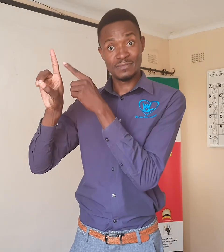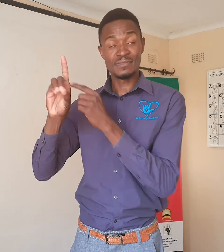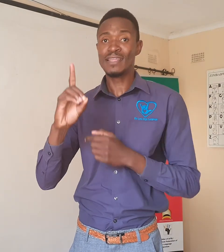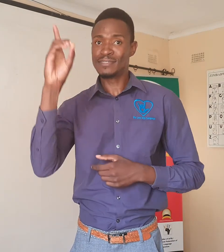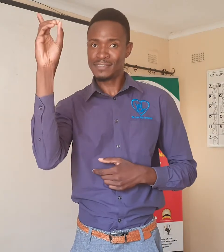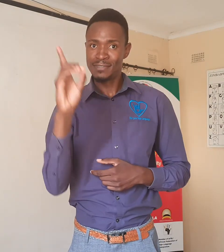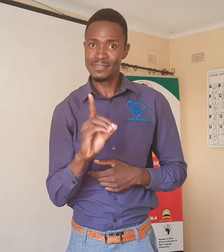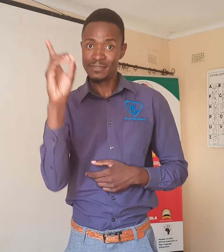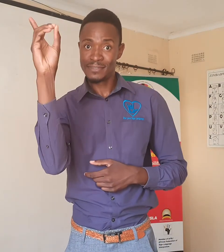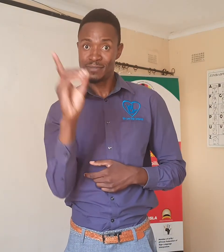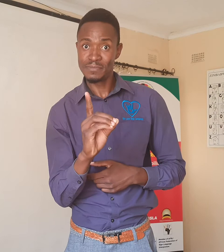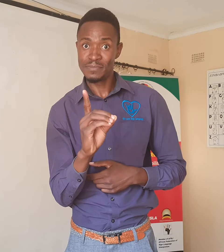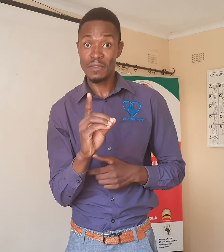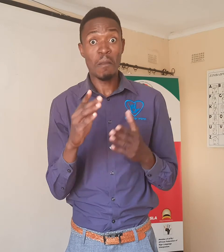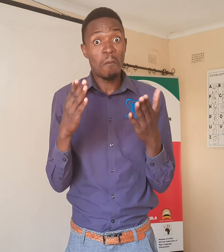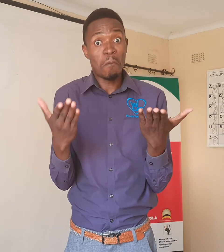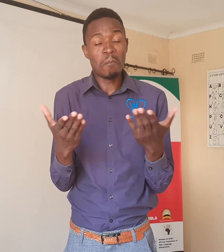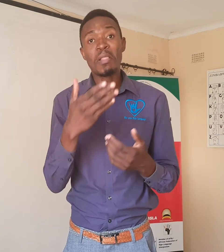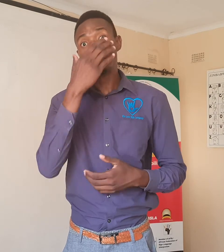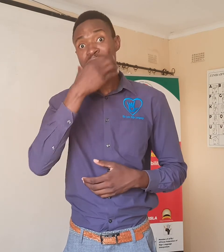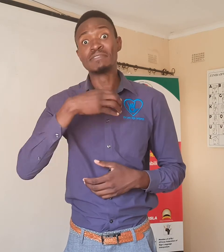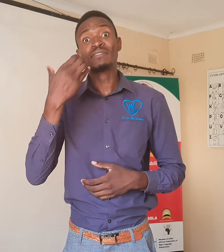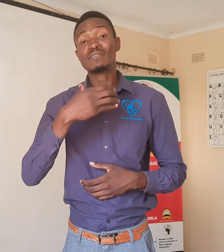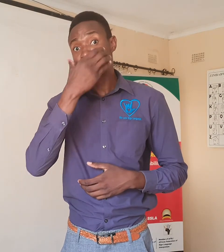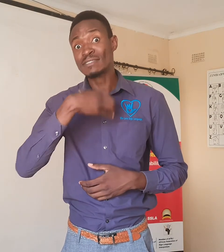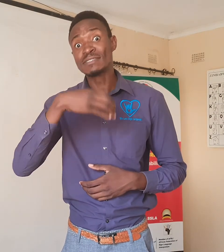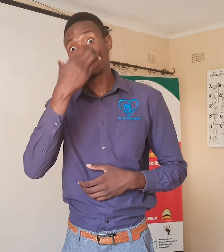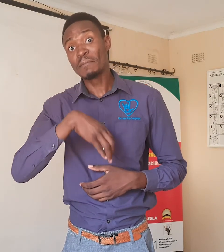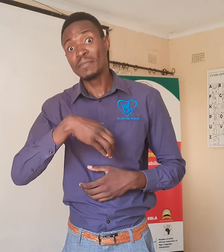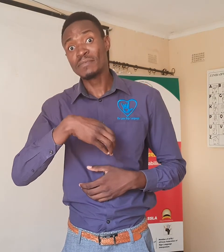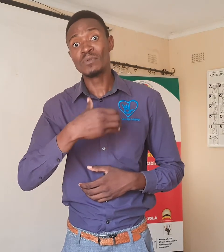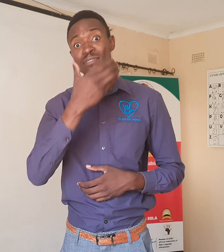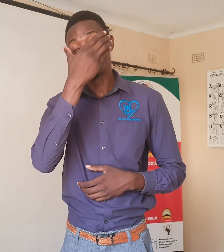letter D, December, or December.